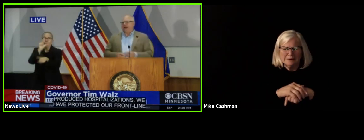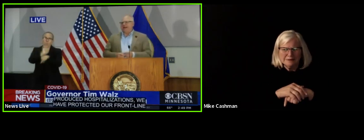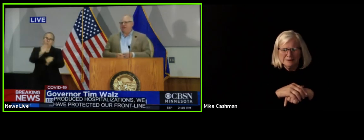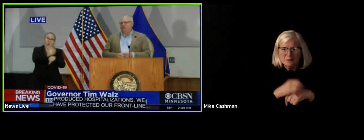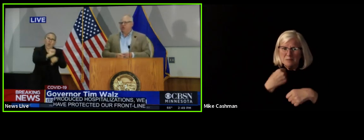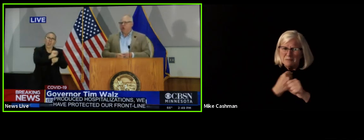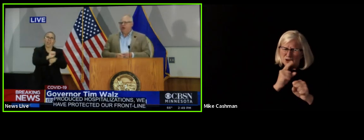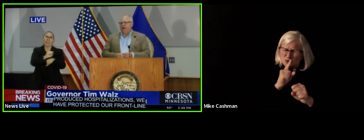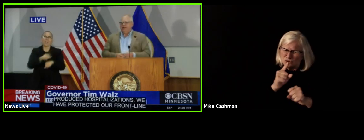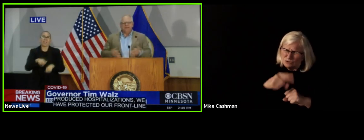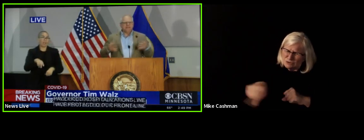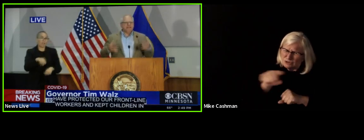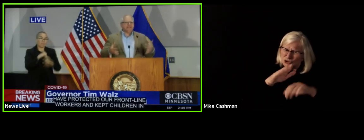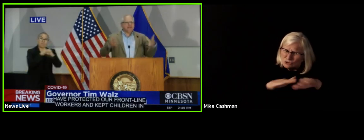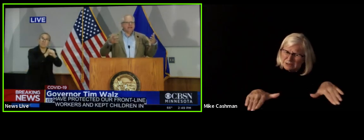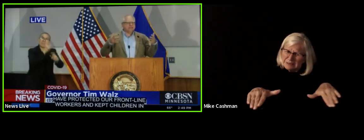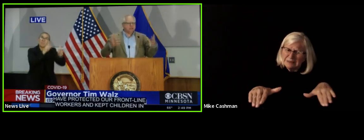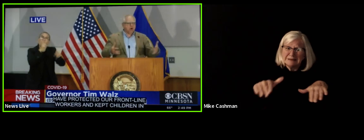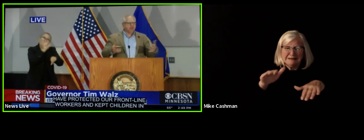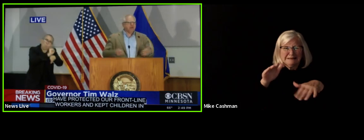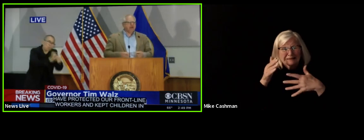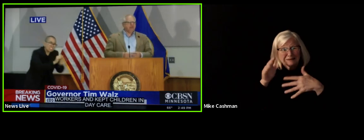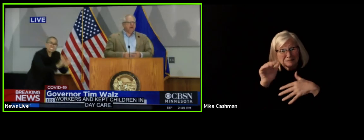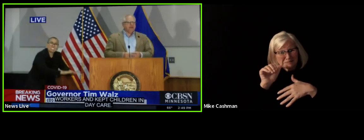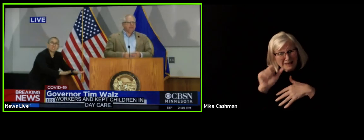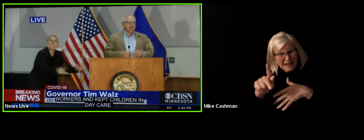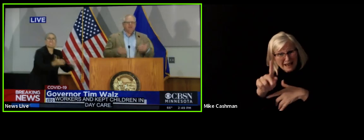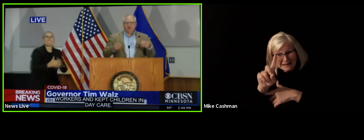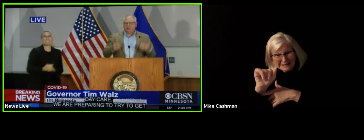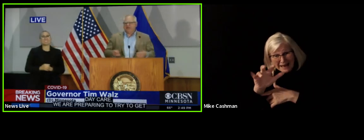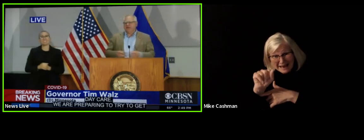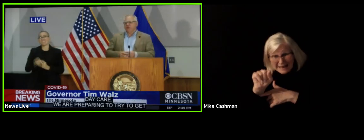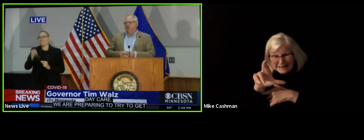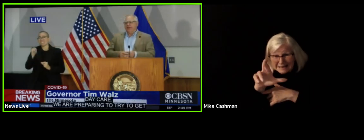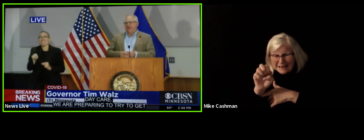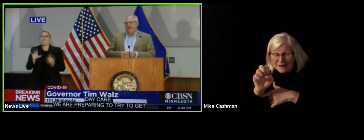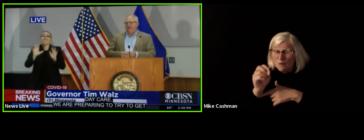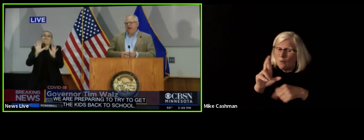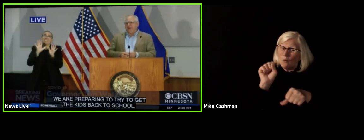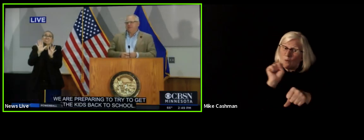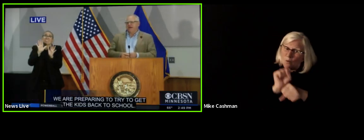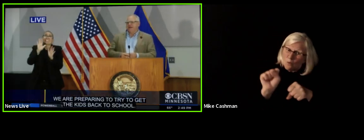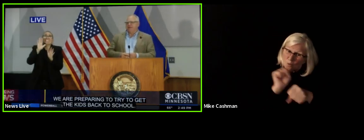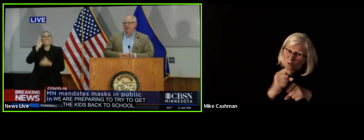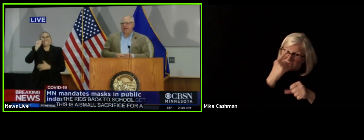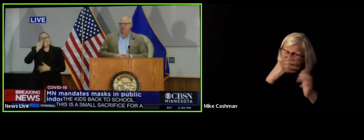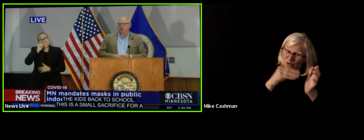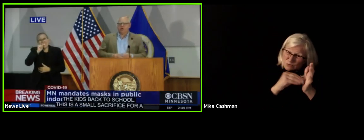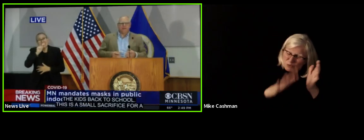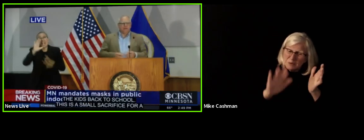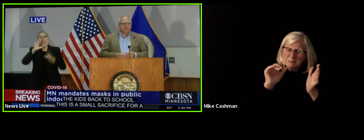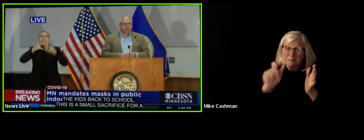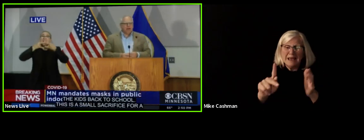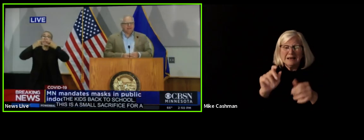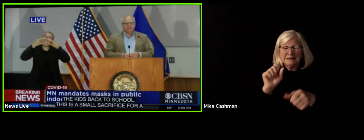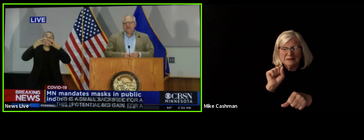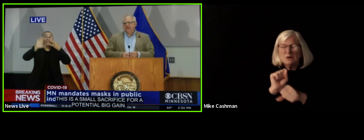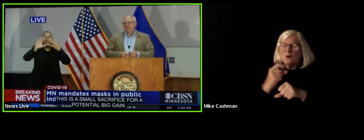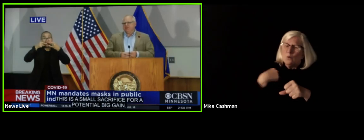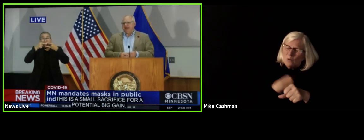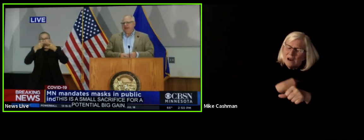kids back in school. This is a small sacrifice for a potential big gain. The upside of the mask wearing and the